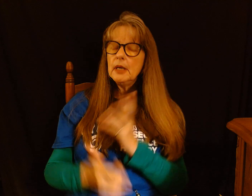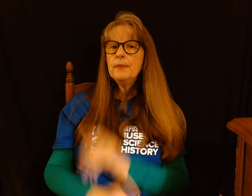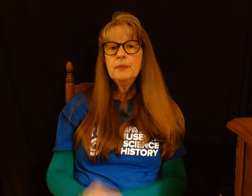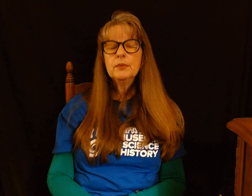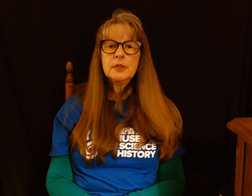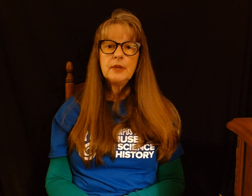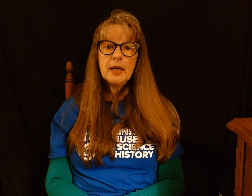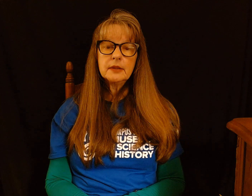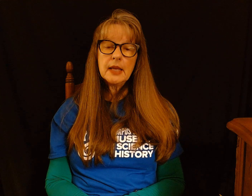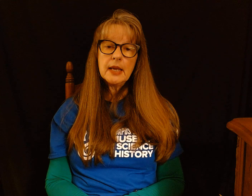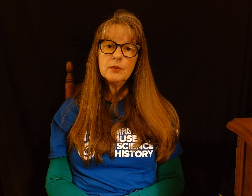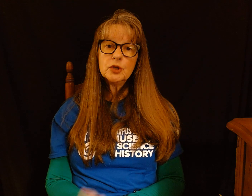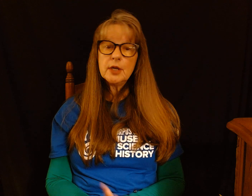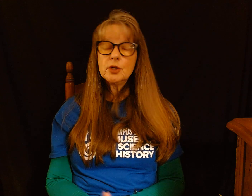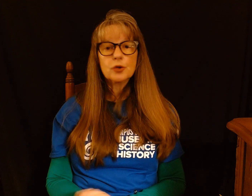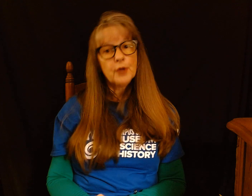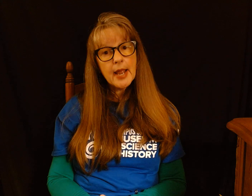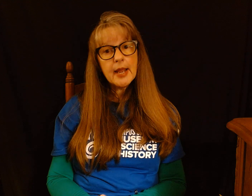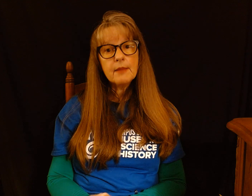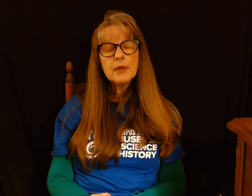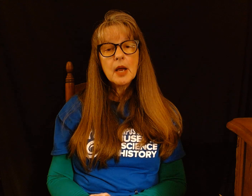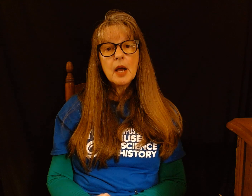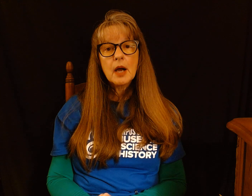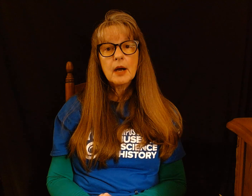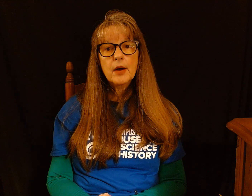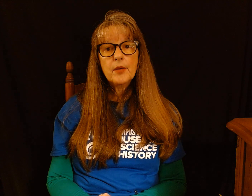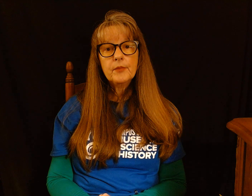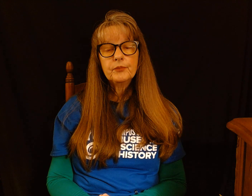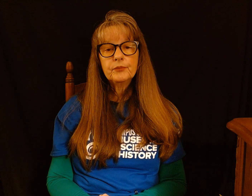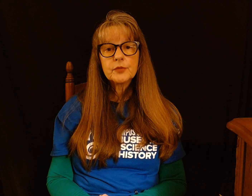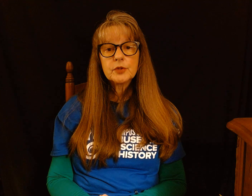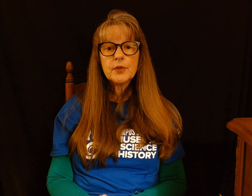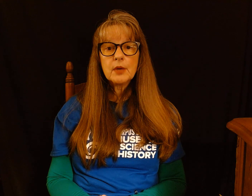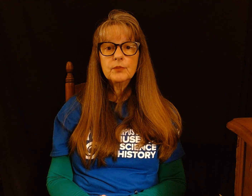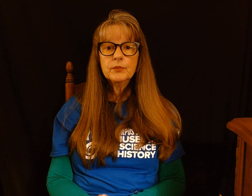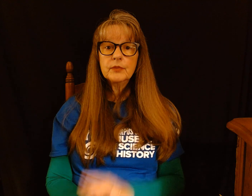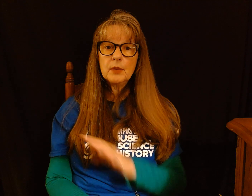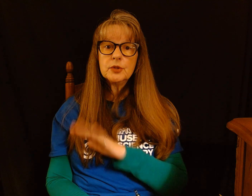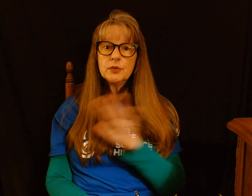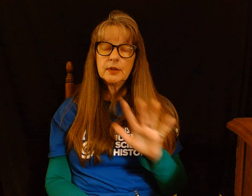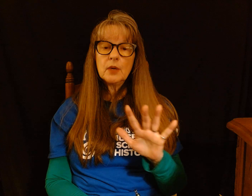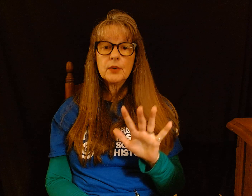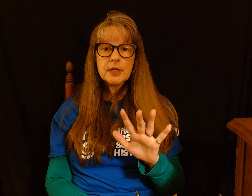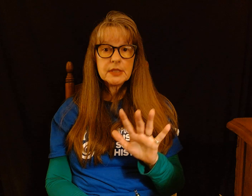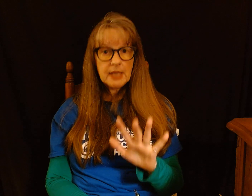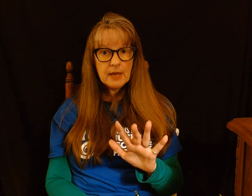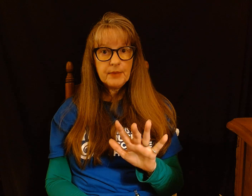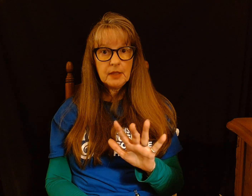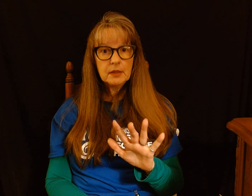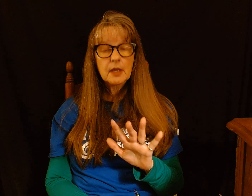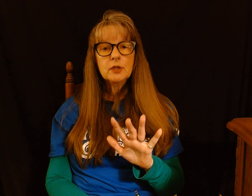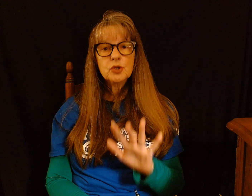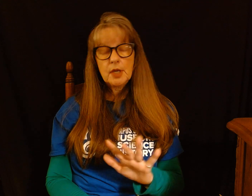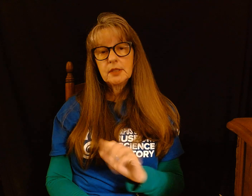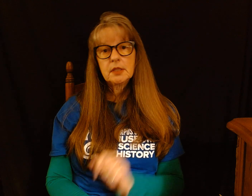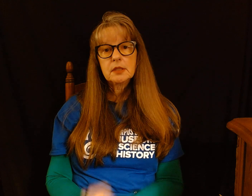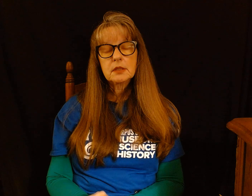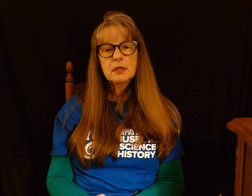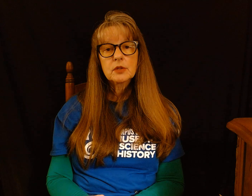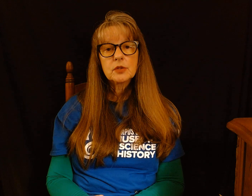people did that. They would change their name. So they would do that. They were escaping justice, so to